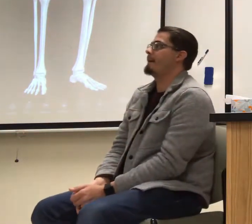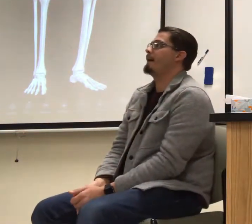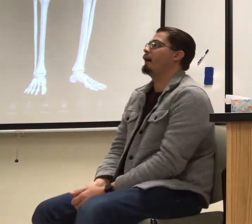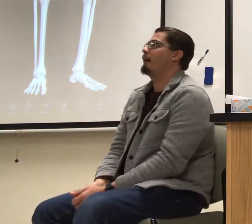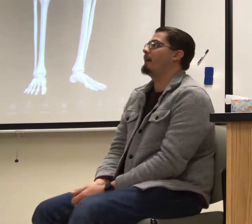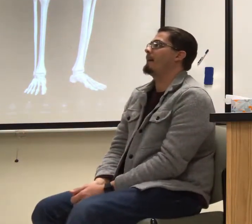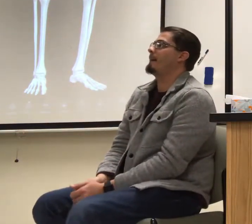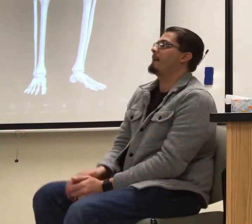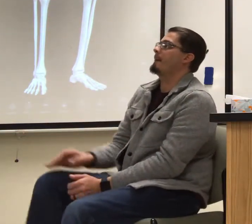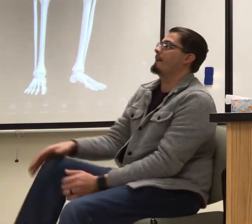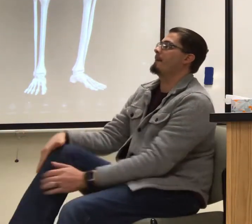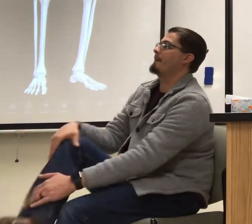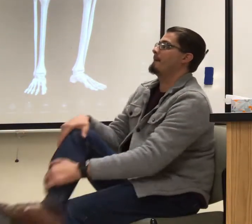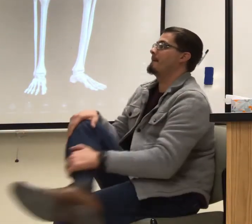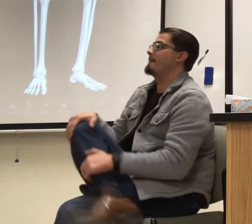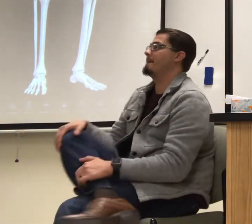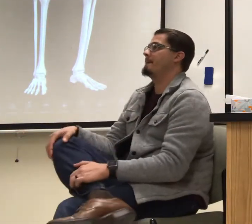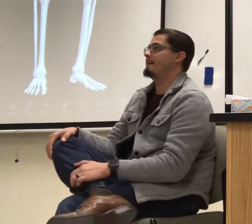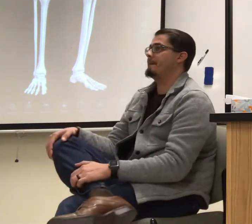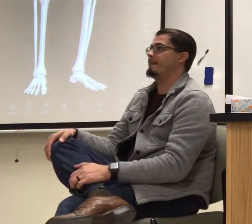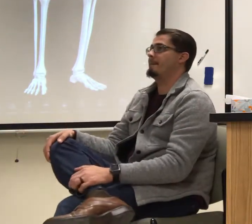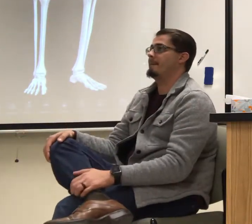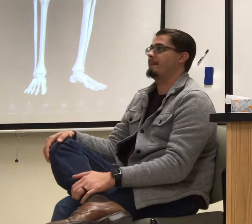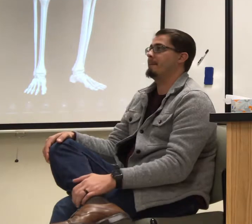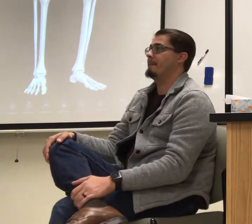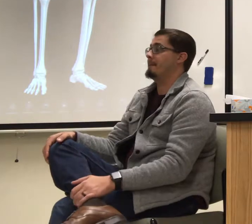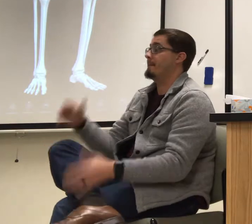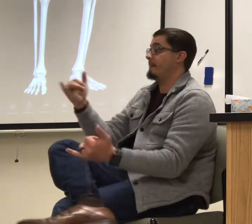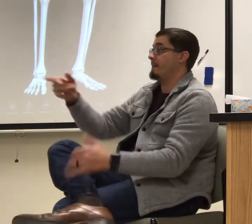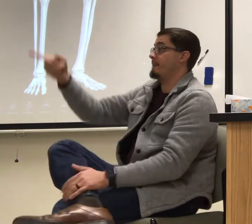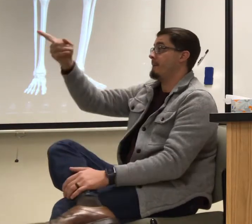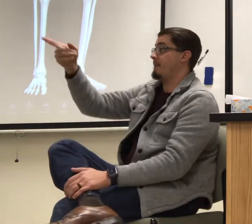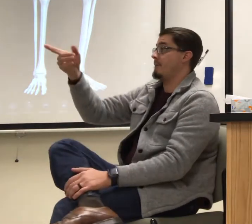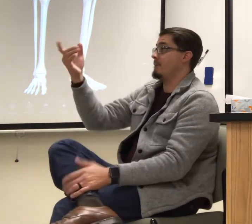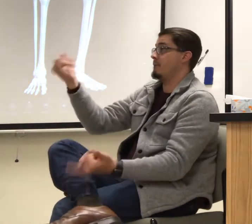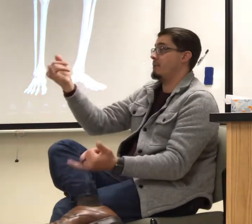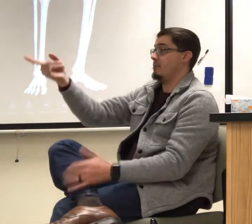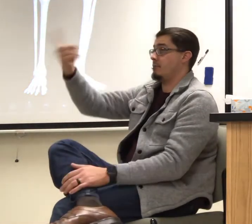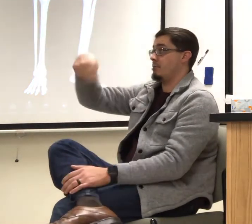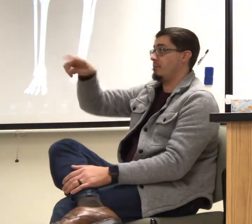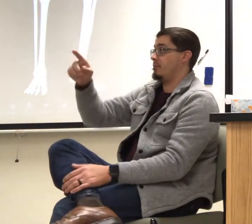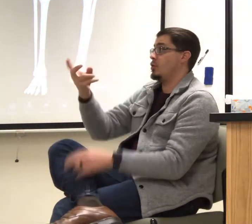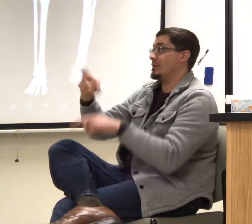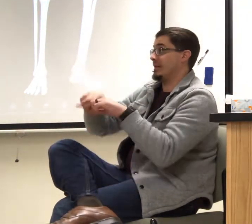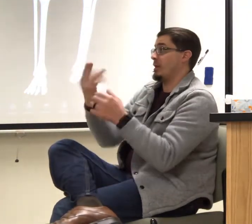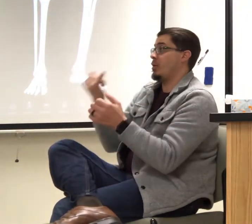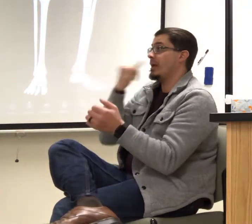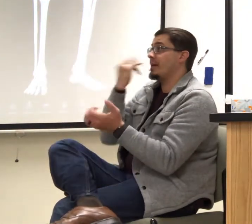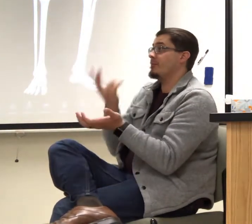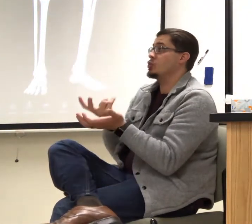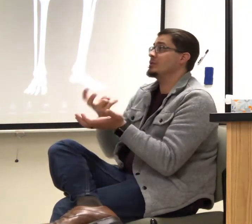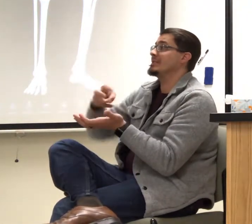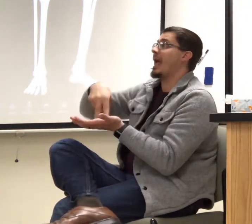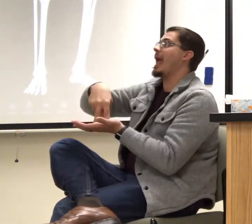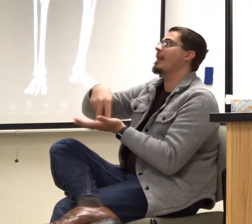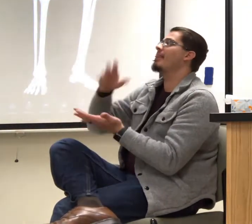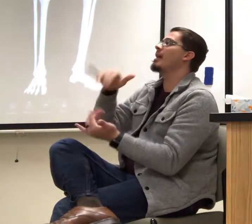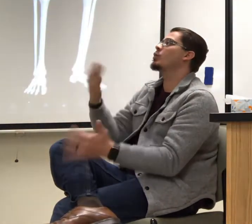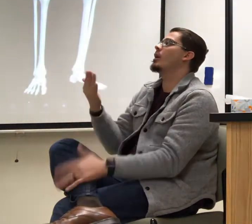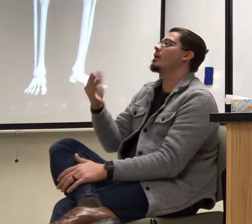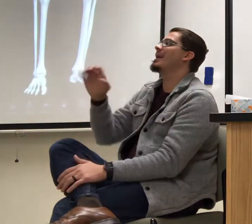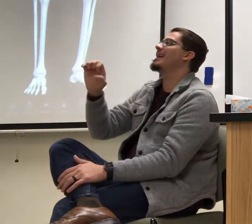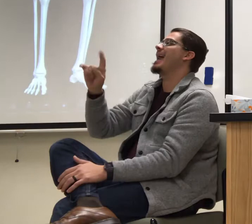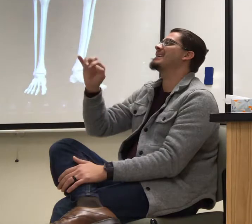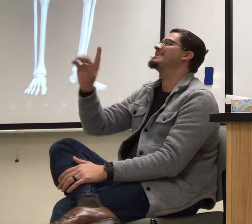Right now, you're all in a seated position. If you were to stand, which is it? When you stand,